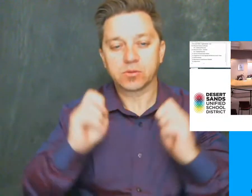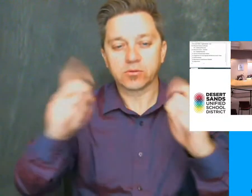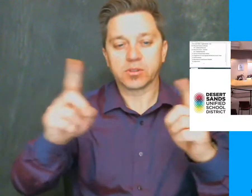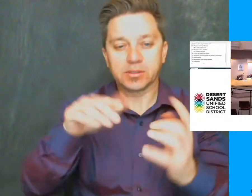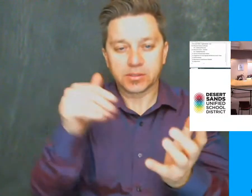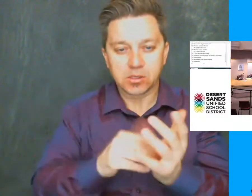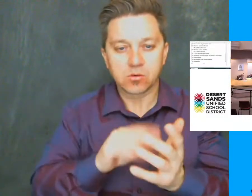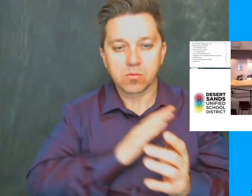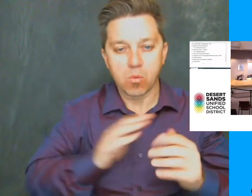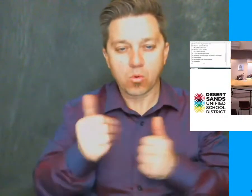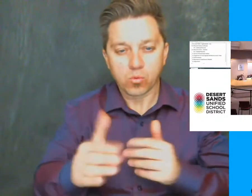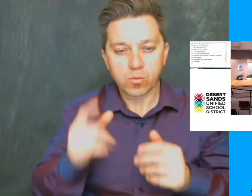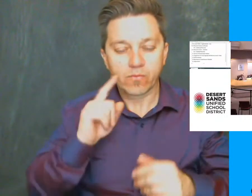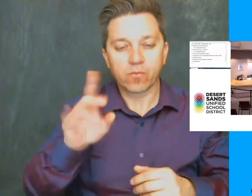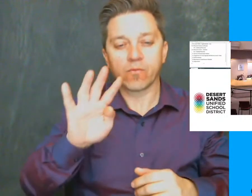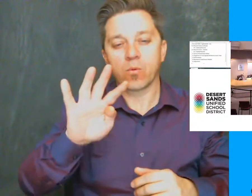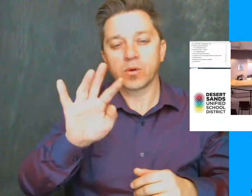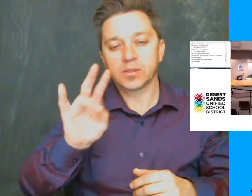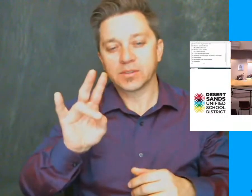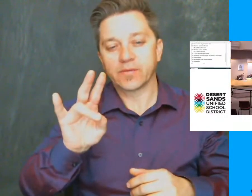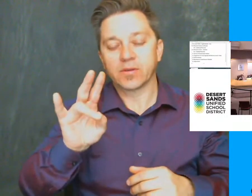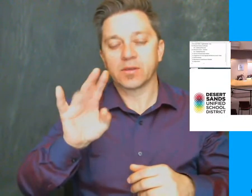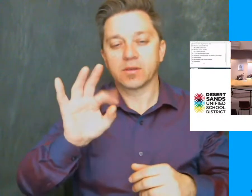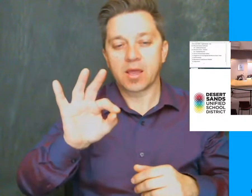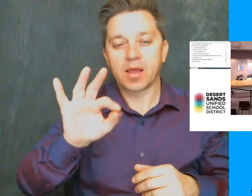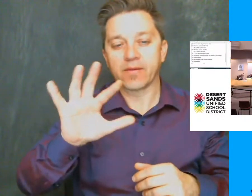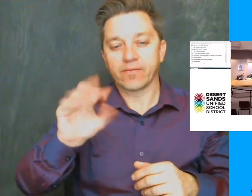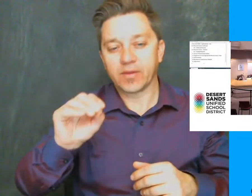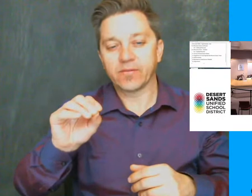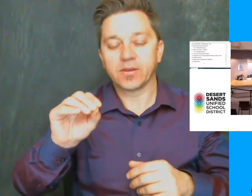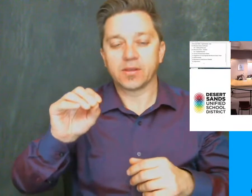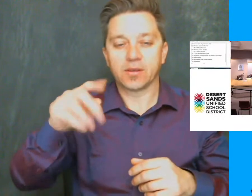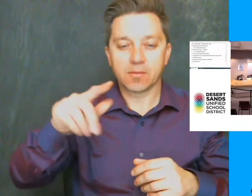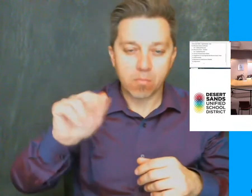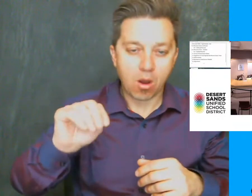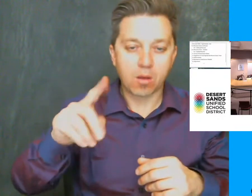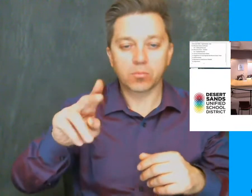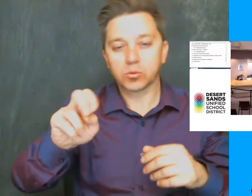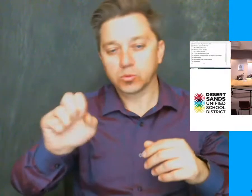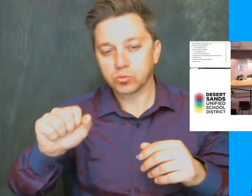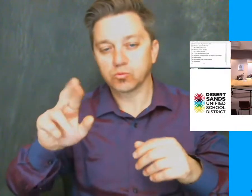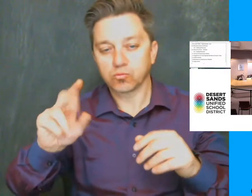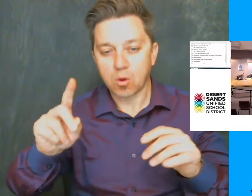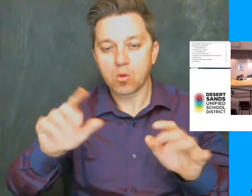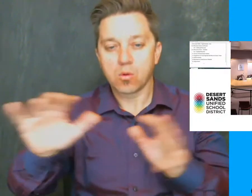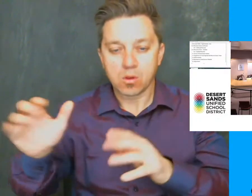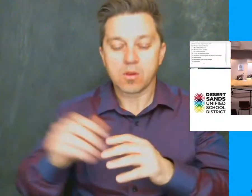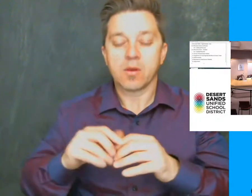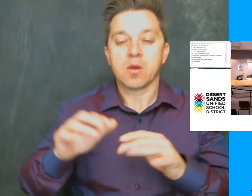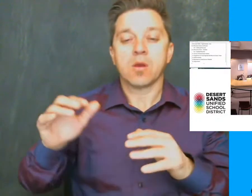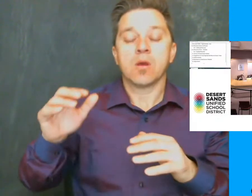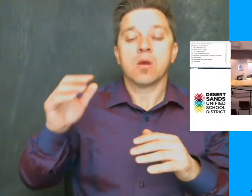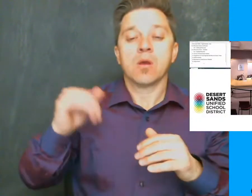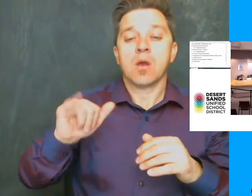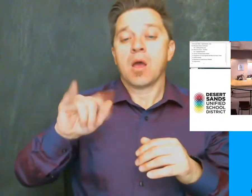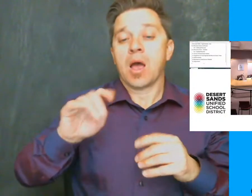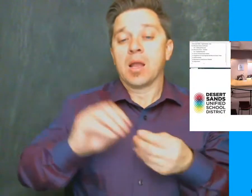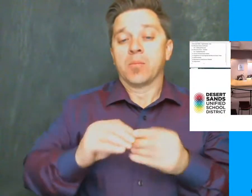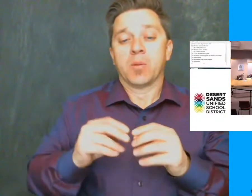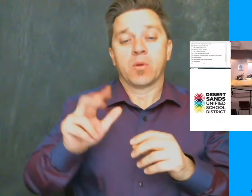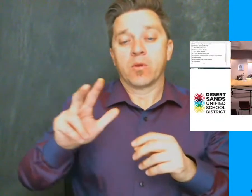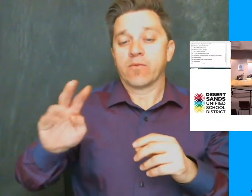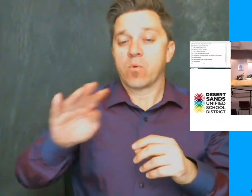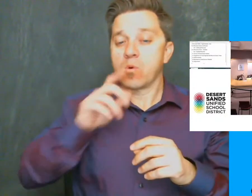Center Boardroom at 47950 Dune Palms Road, La Quinta, California. Item 34, we do not need to reconvene to